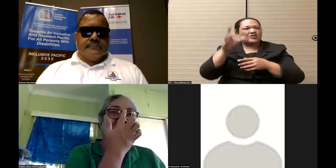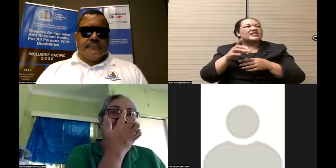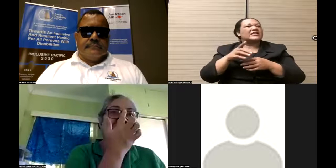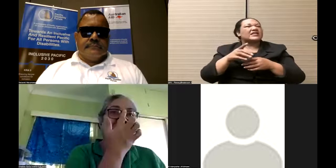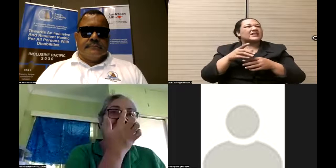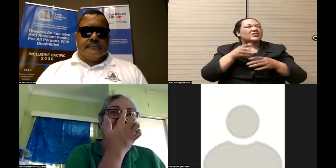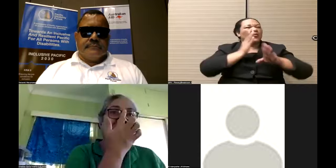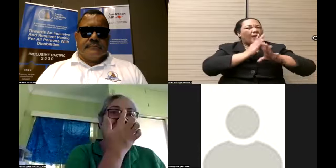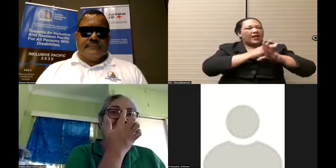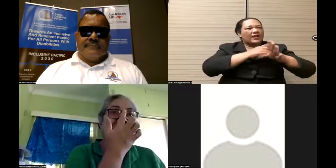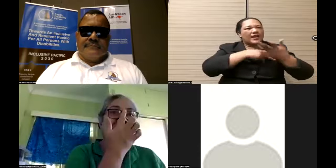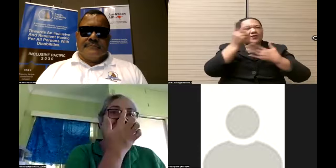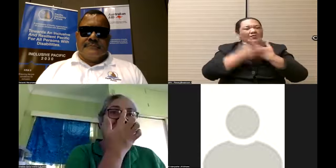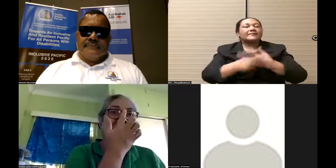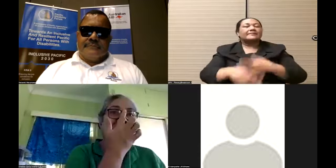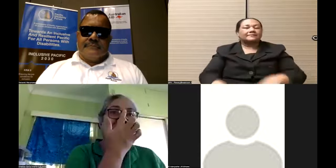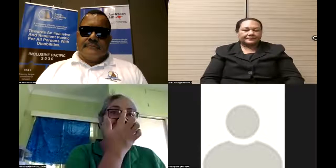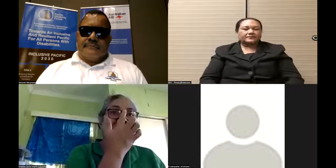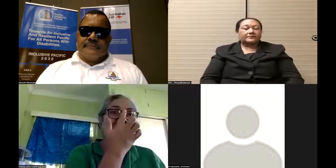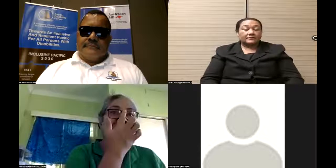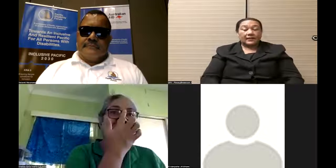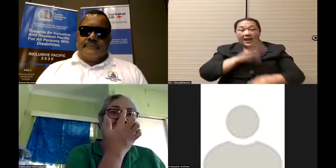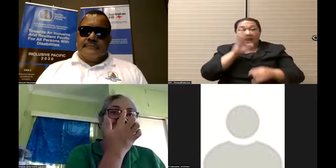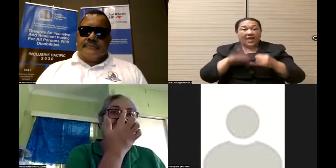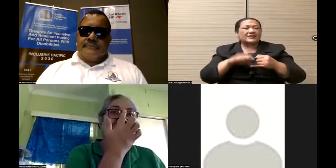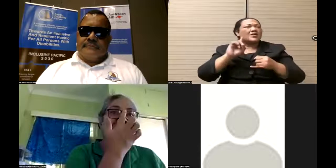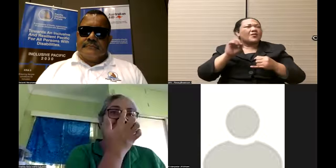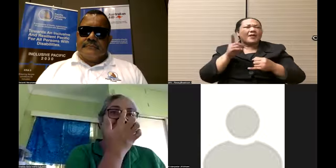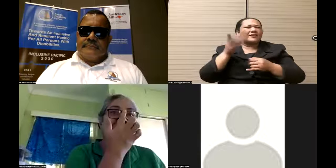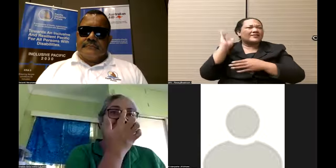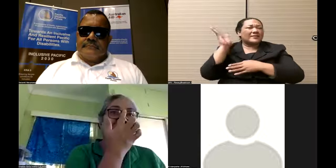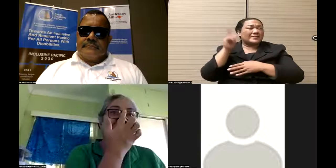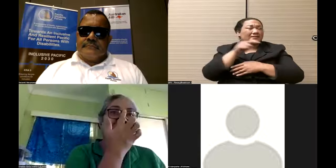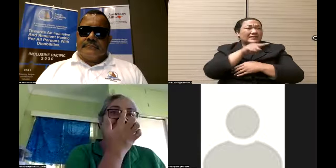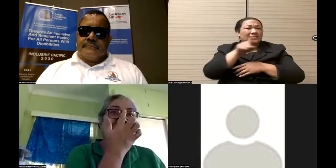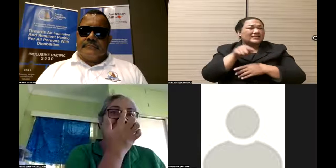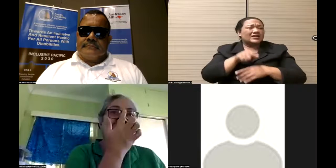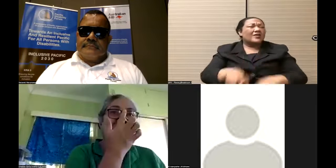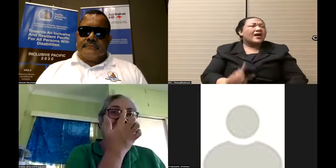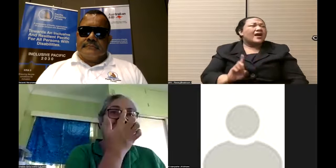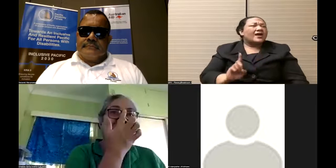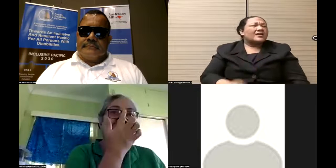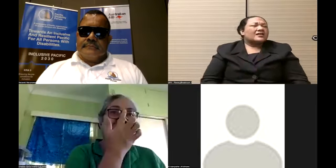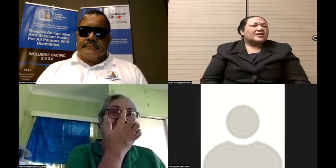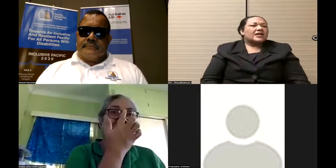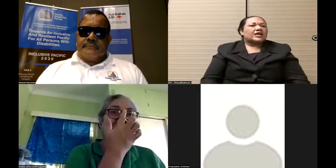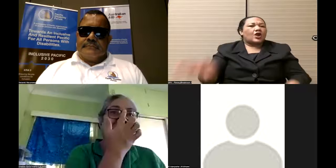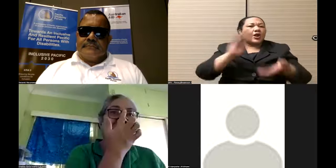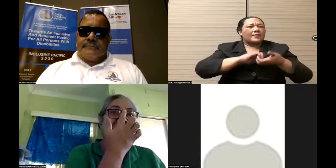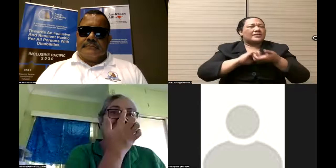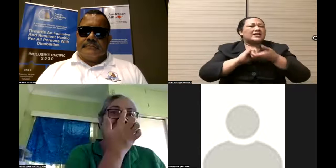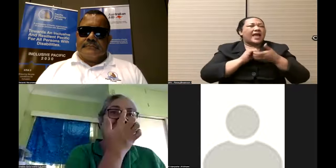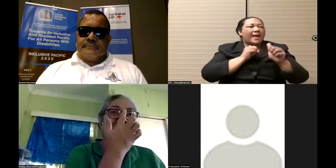that presentation was also the collaboration approach in terms of looking at strategies